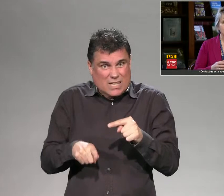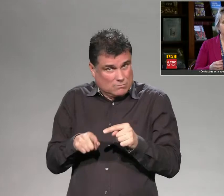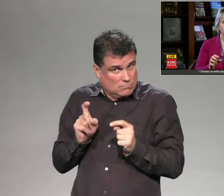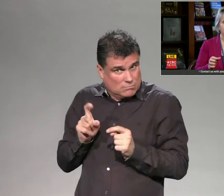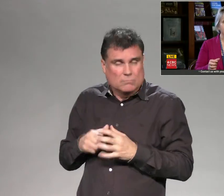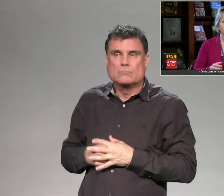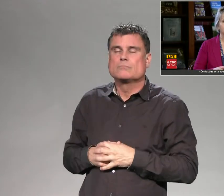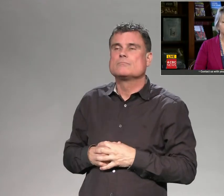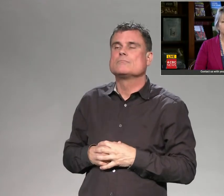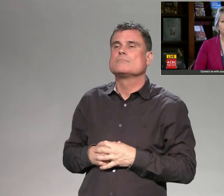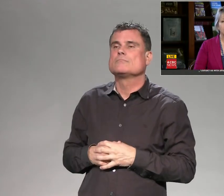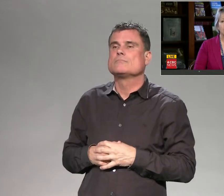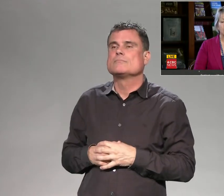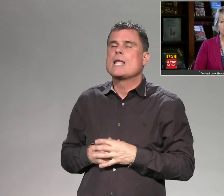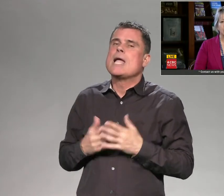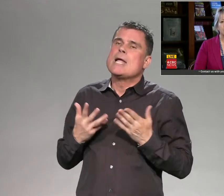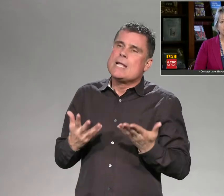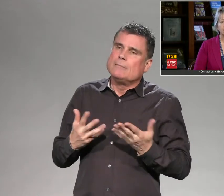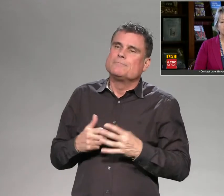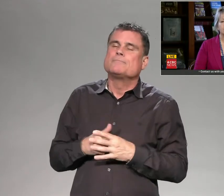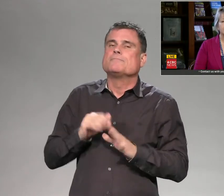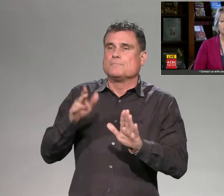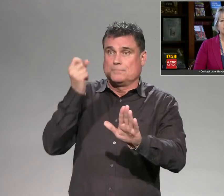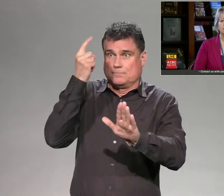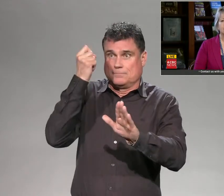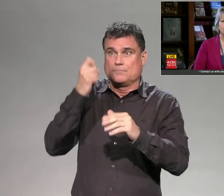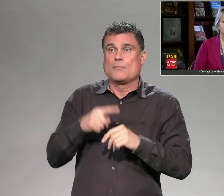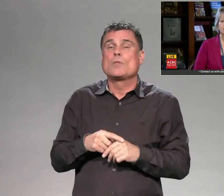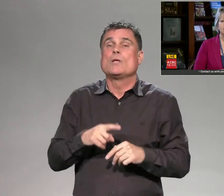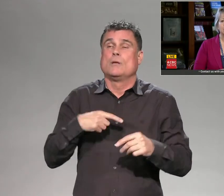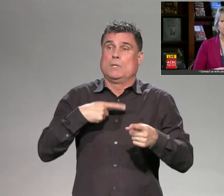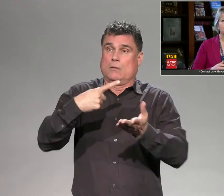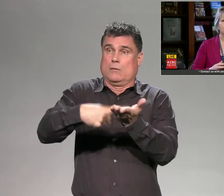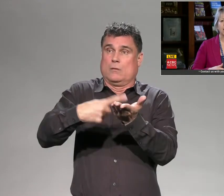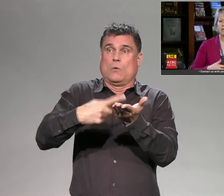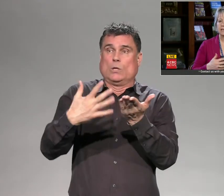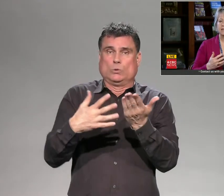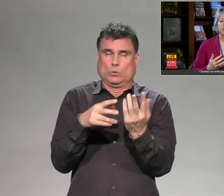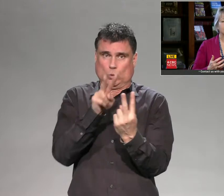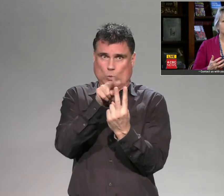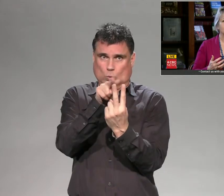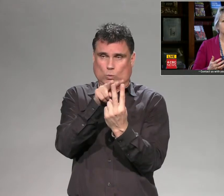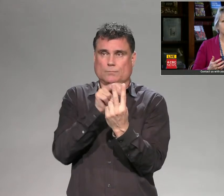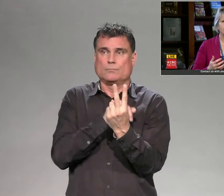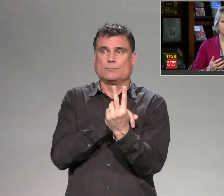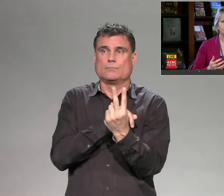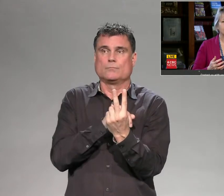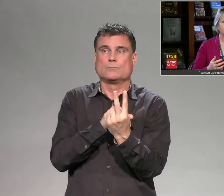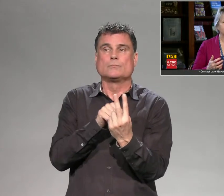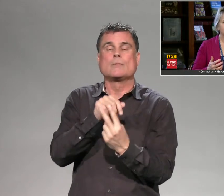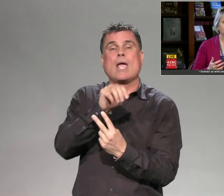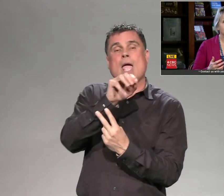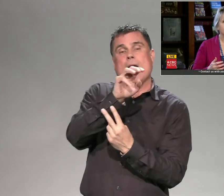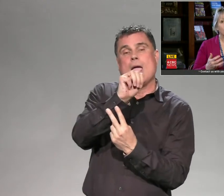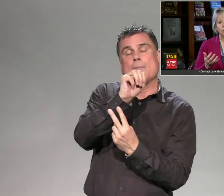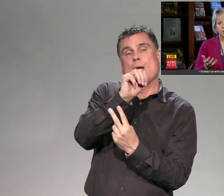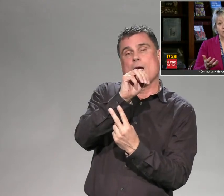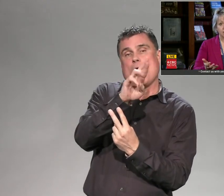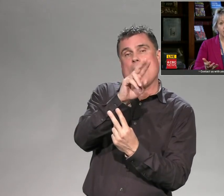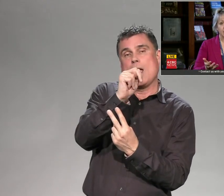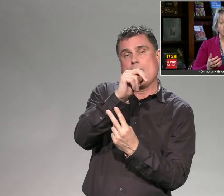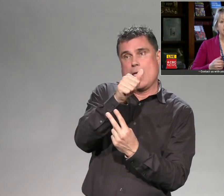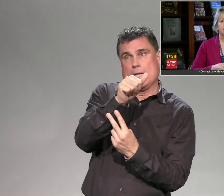talking mostly about these messenger RNA vaccines. It doesn't appear likely that it's going to affect fertility